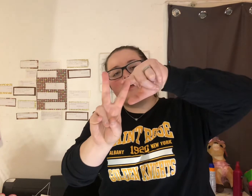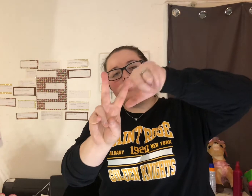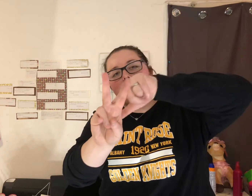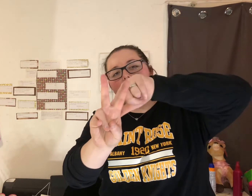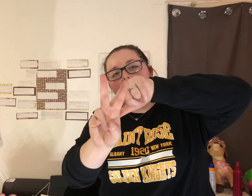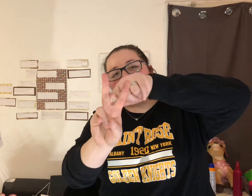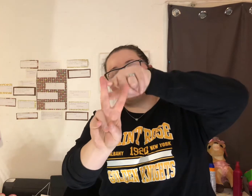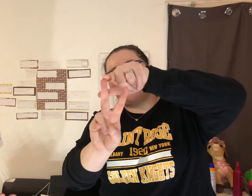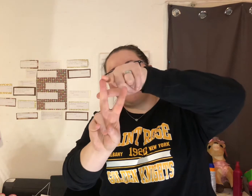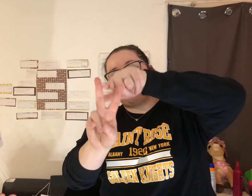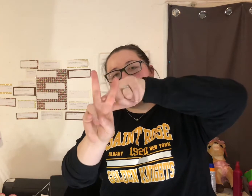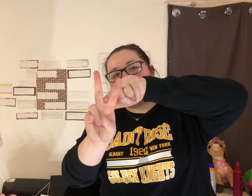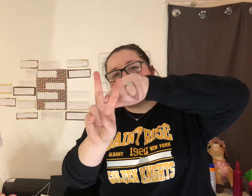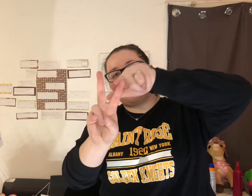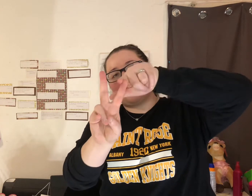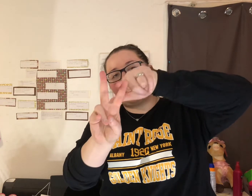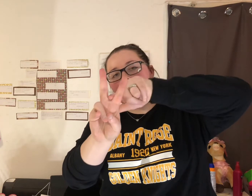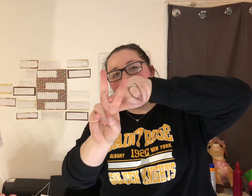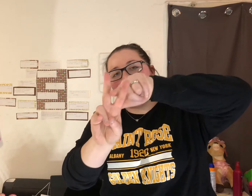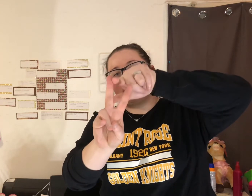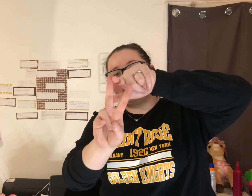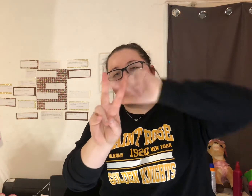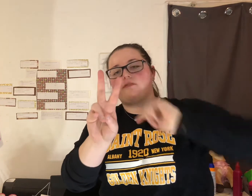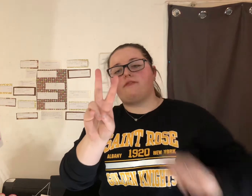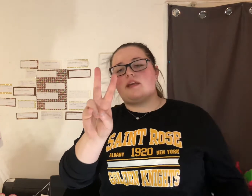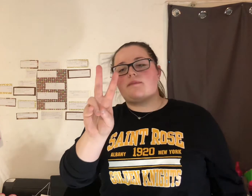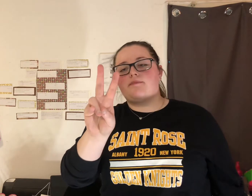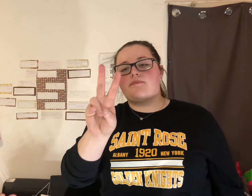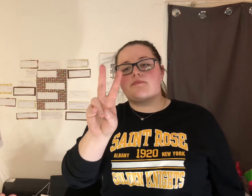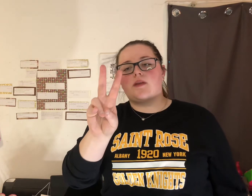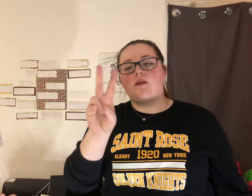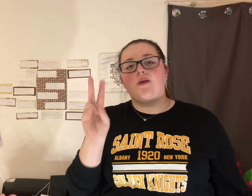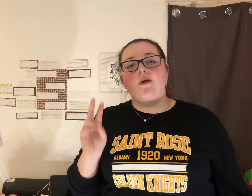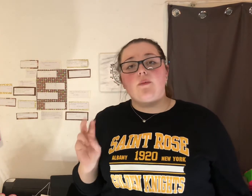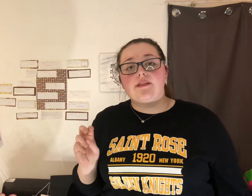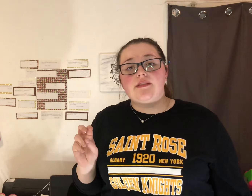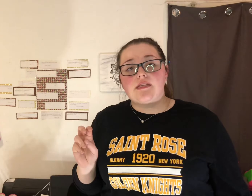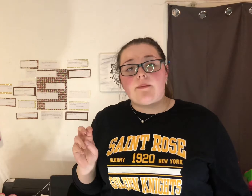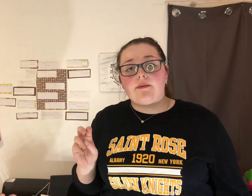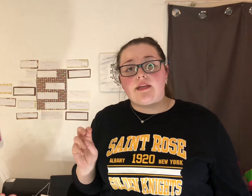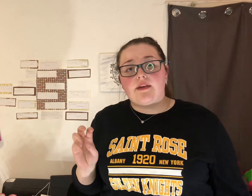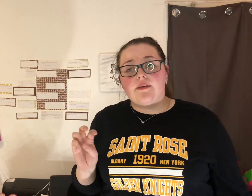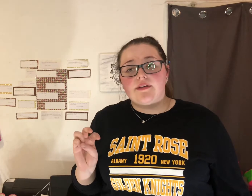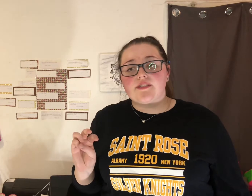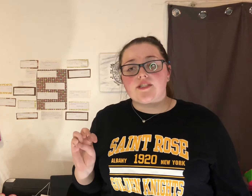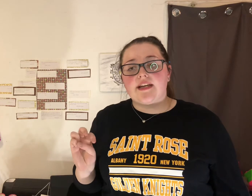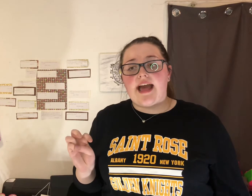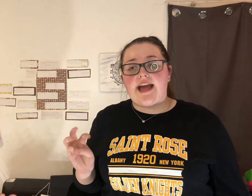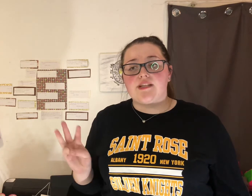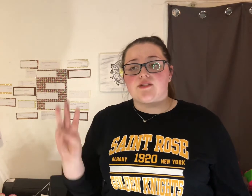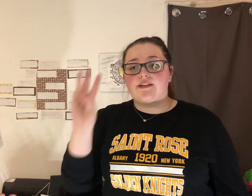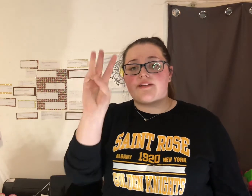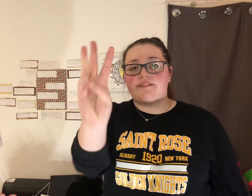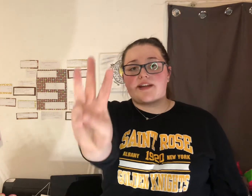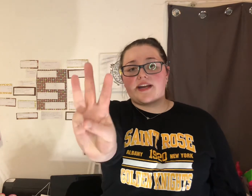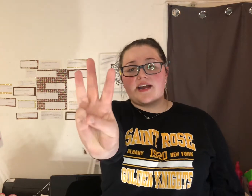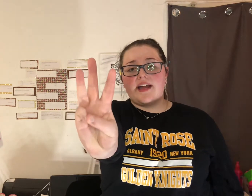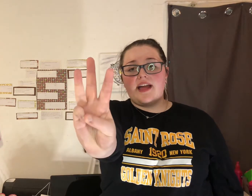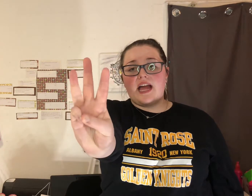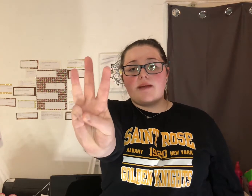it makes a V. So V. With W, you're just going to add your ring finger and make